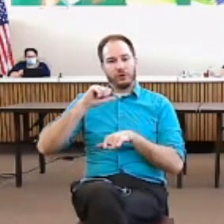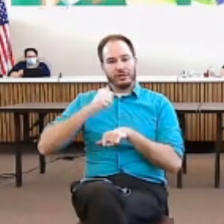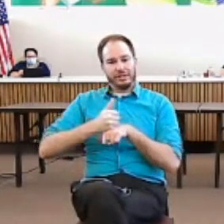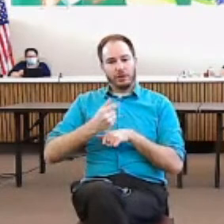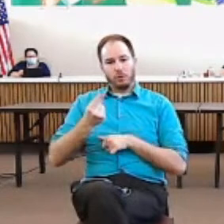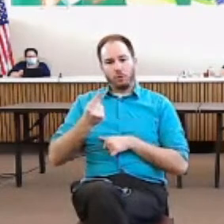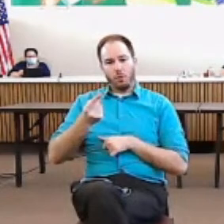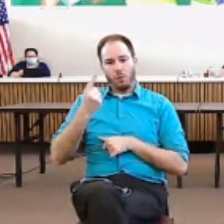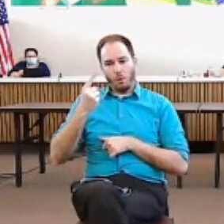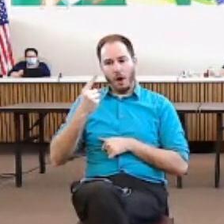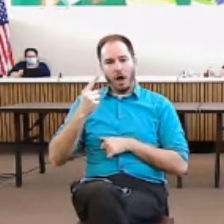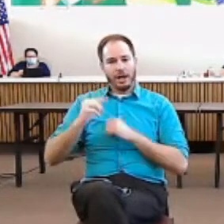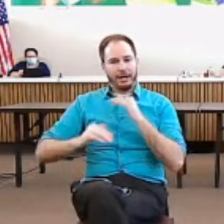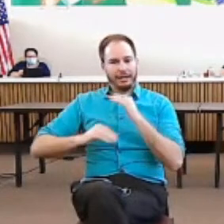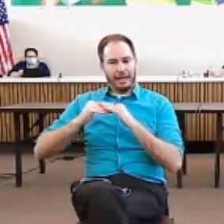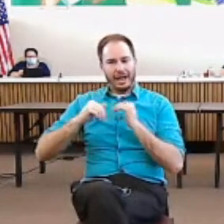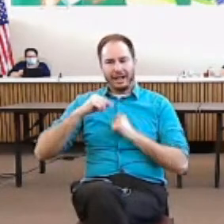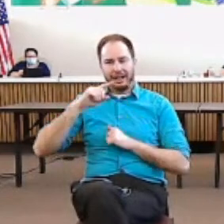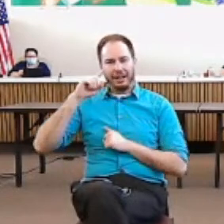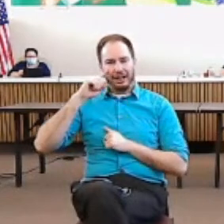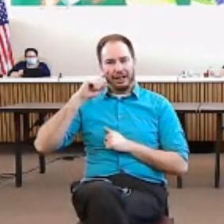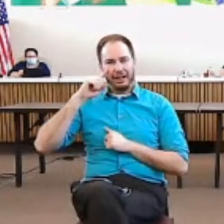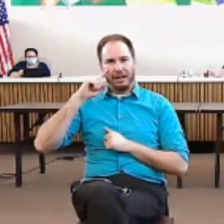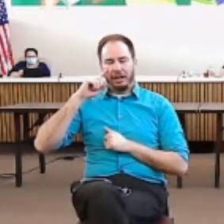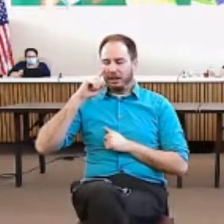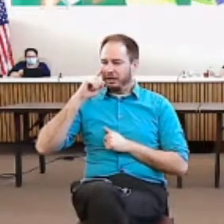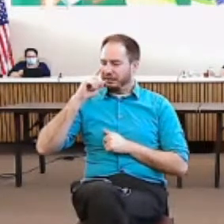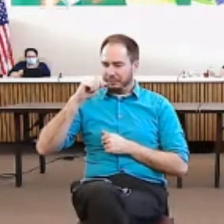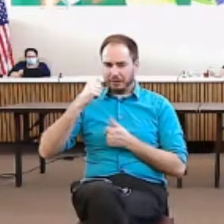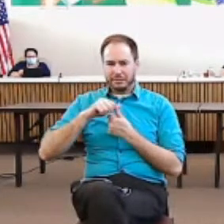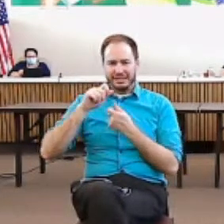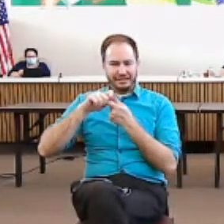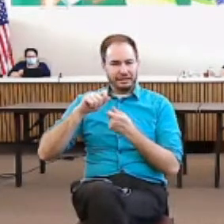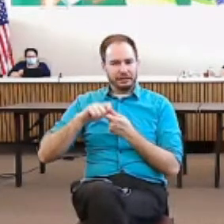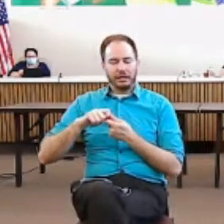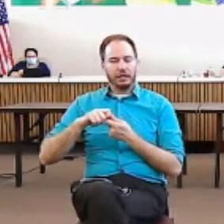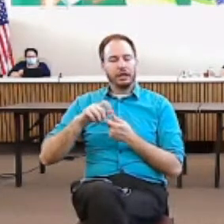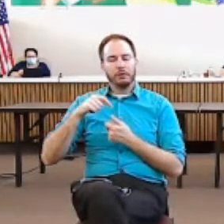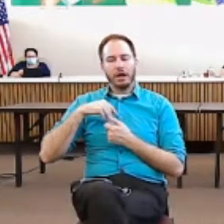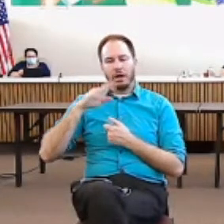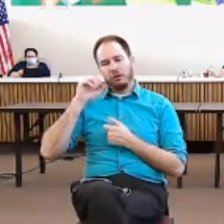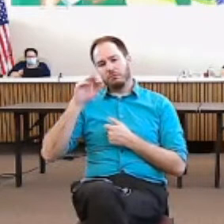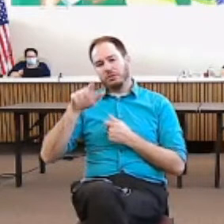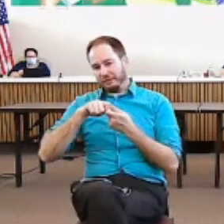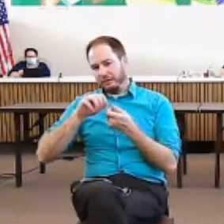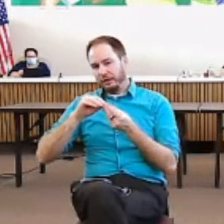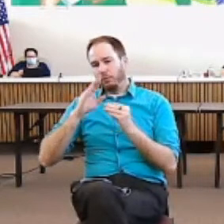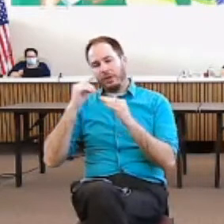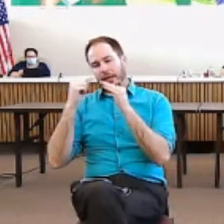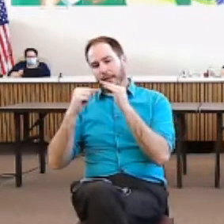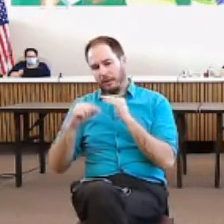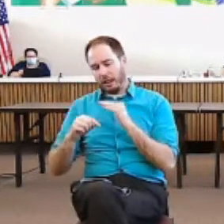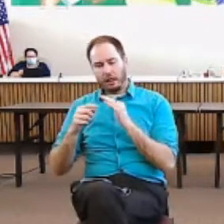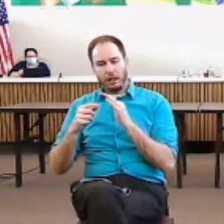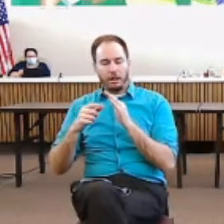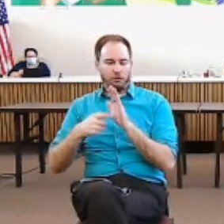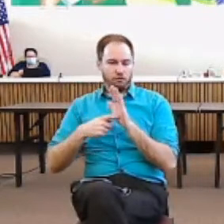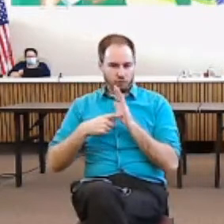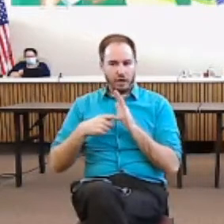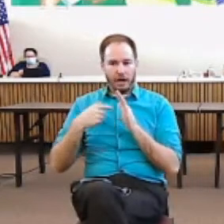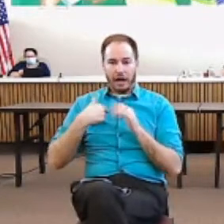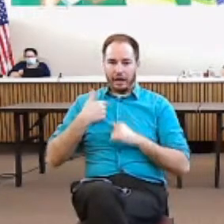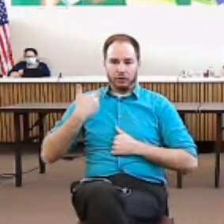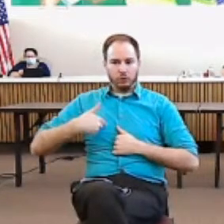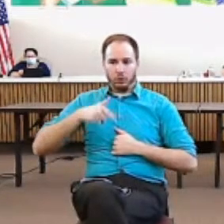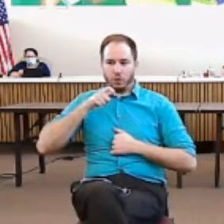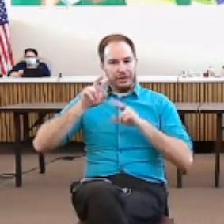one cap, and I think it was at 4. I don't remember the numbers off the top of my head, but I'll get those to you. I'll email those to you. I did that analysis